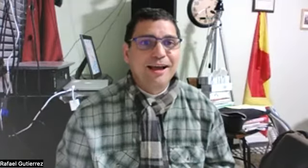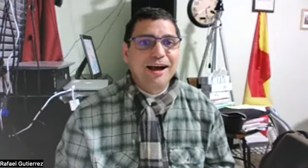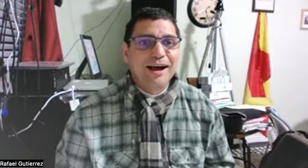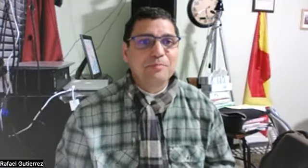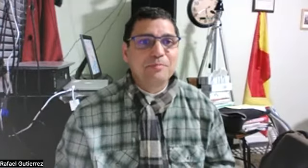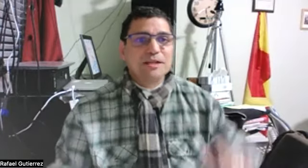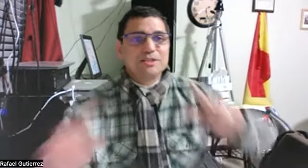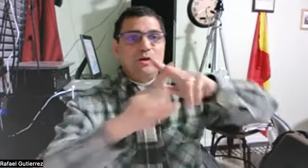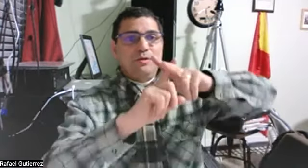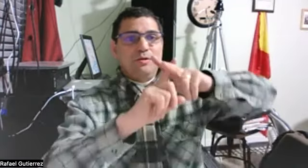So